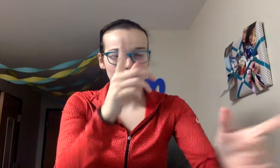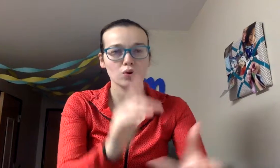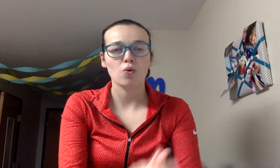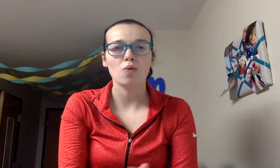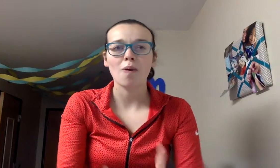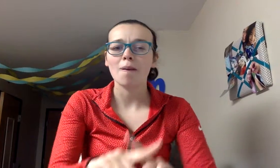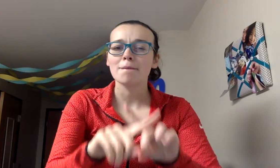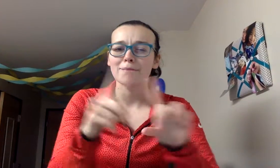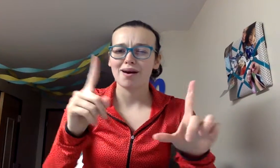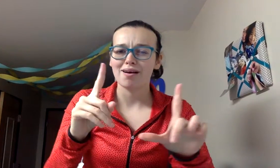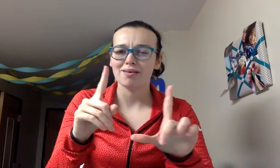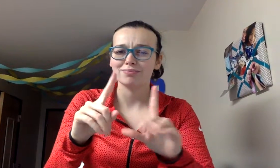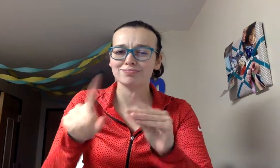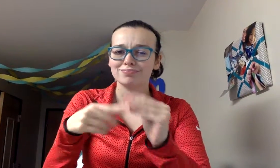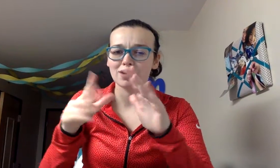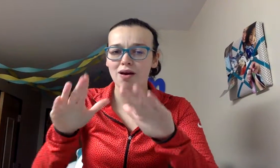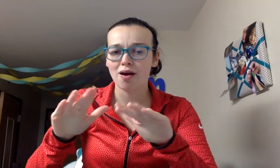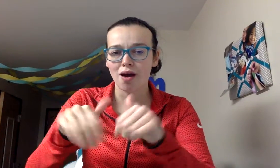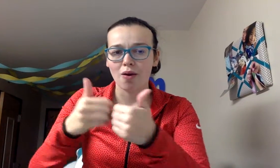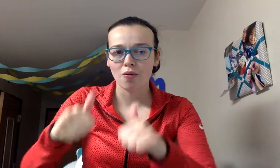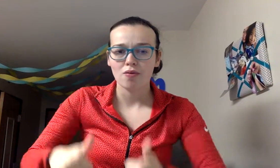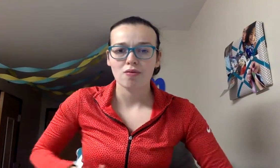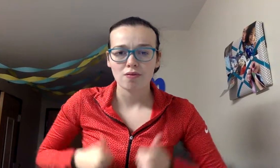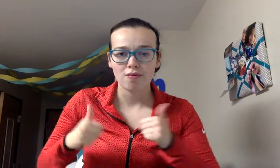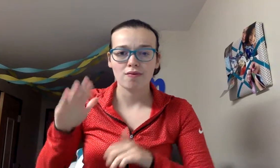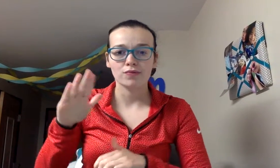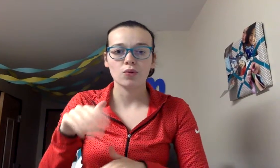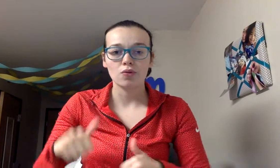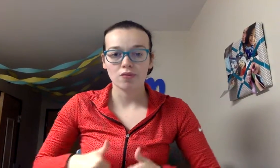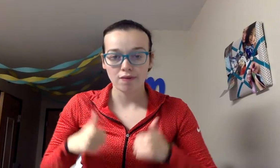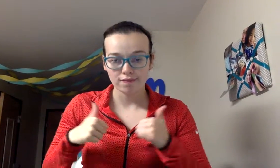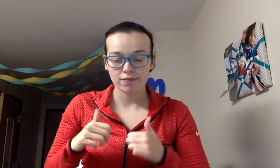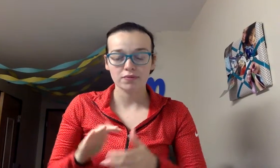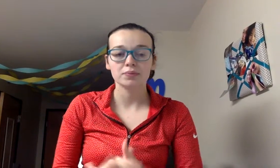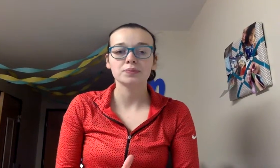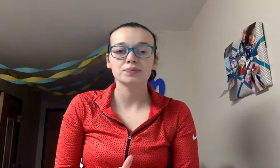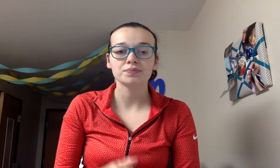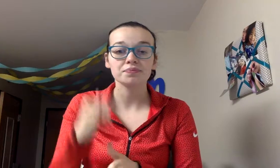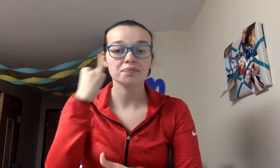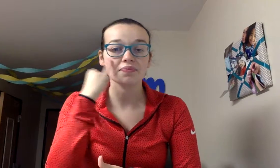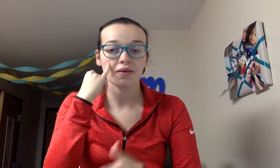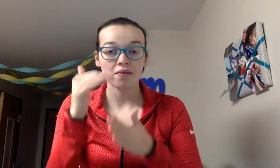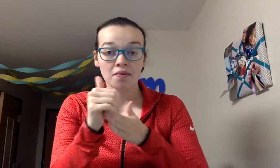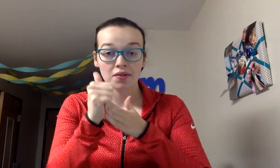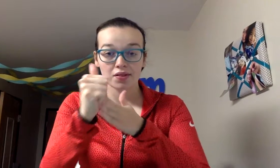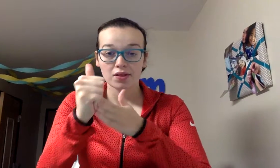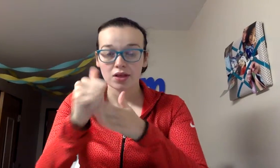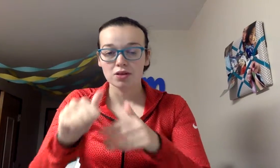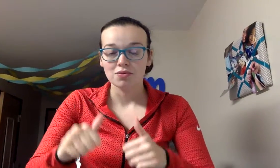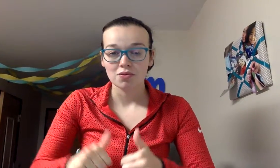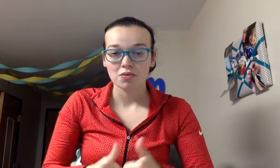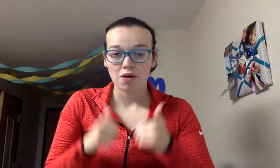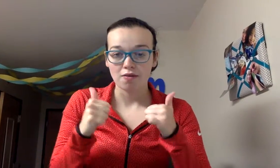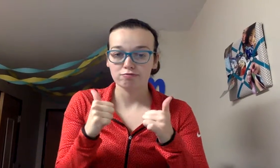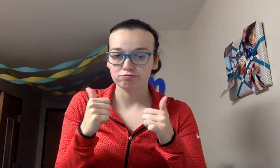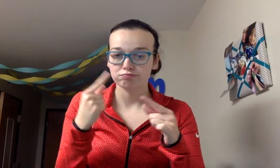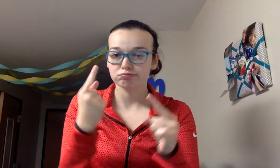live your life. Because if you lead your life the right way, the karma will take care of itself. The dreams